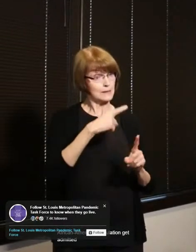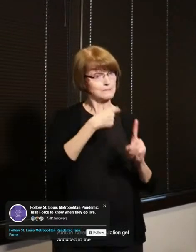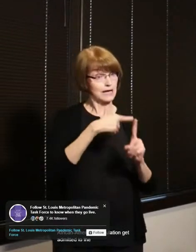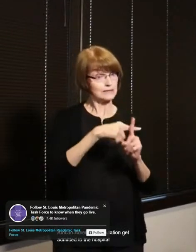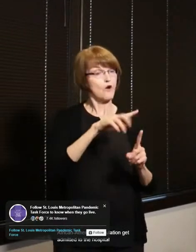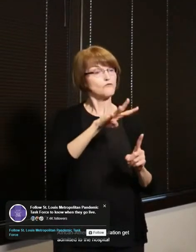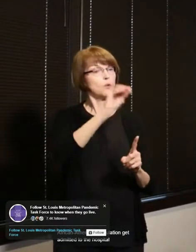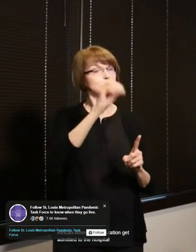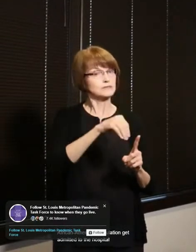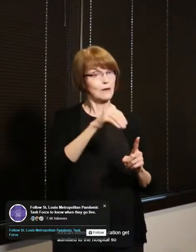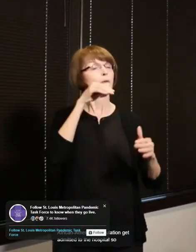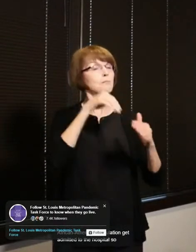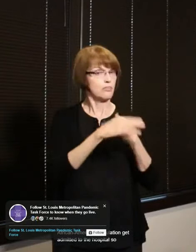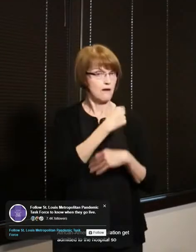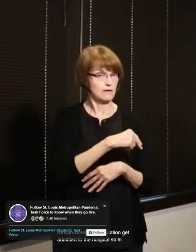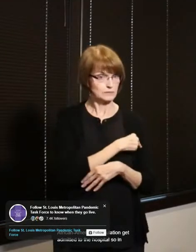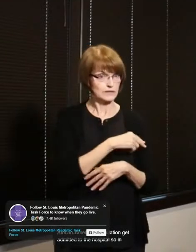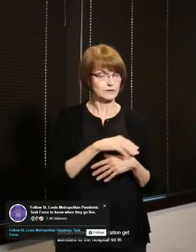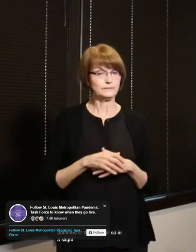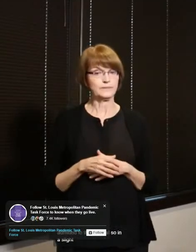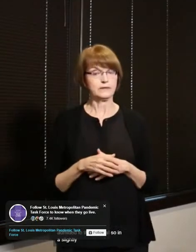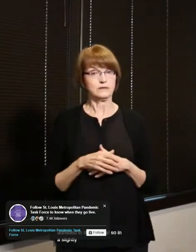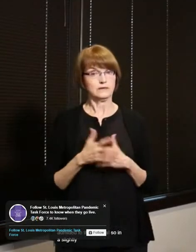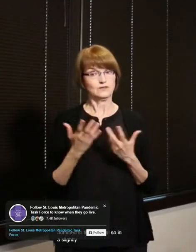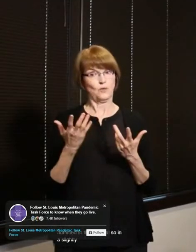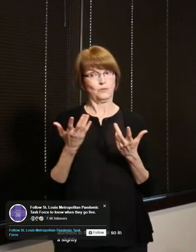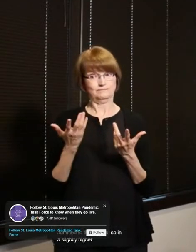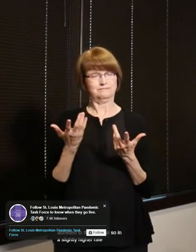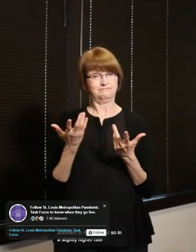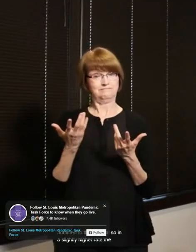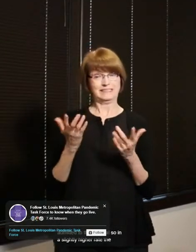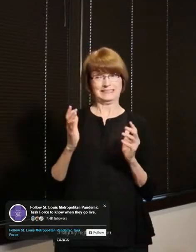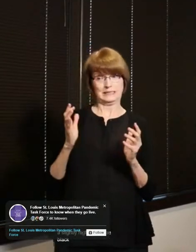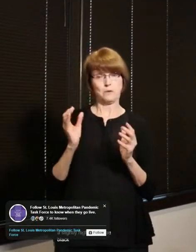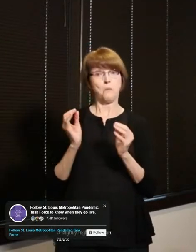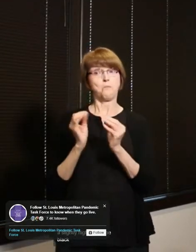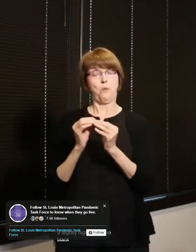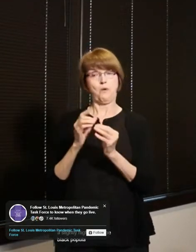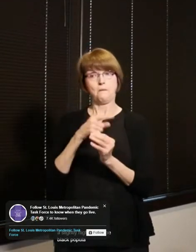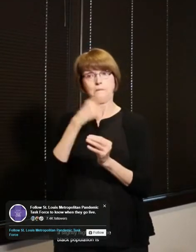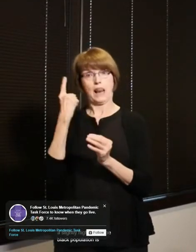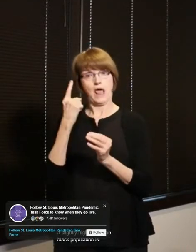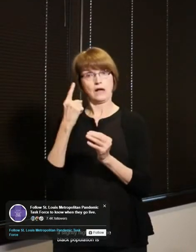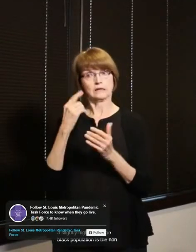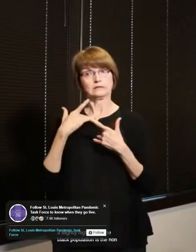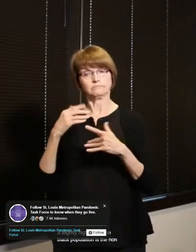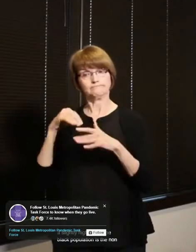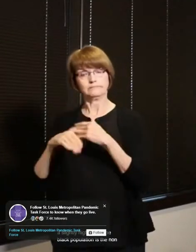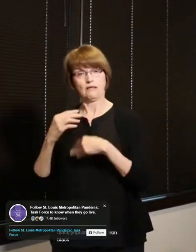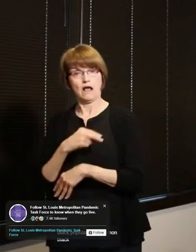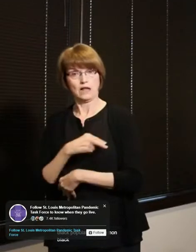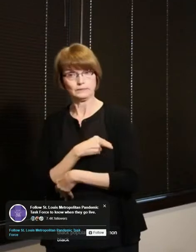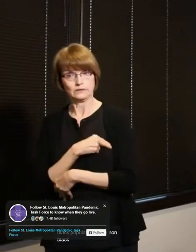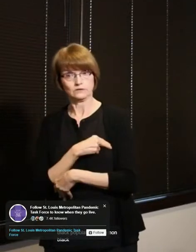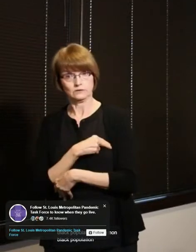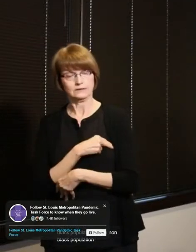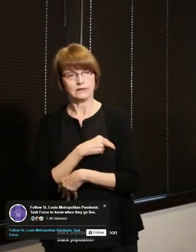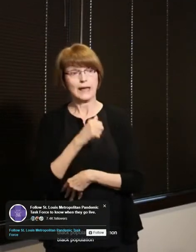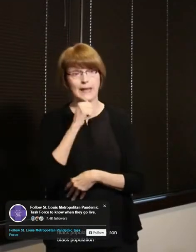hospital. So admitted at a slightly higher rate, the Black population is than the non-Black